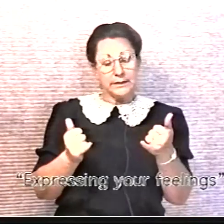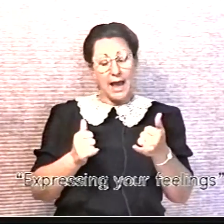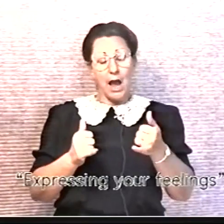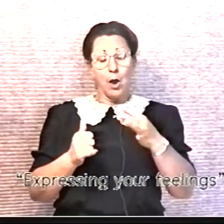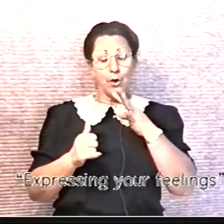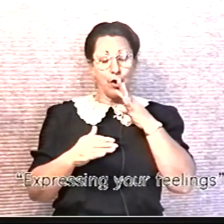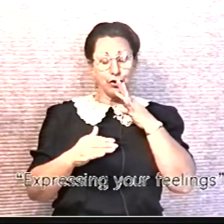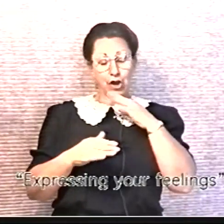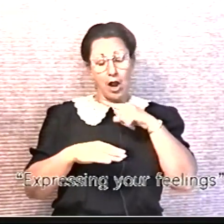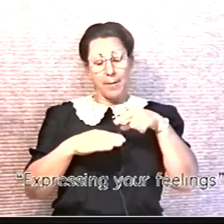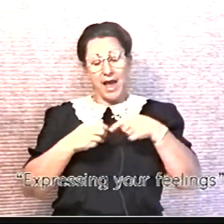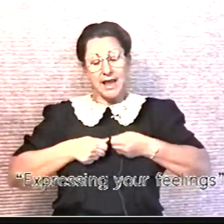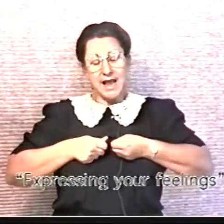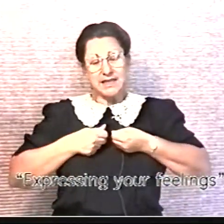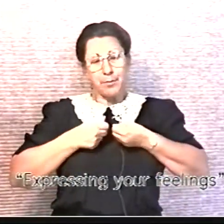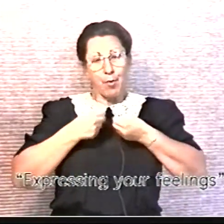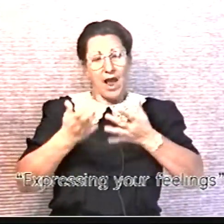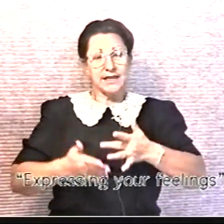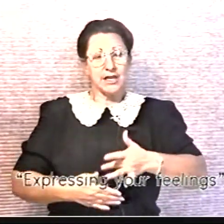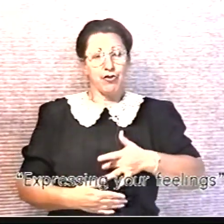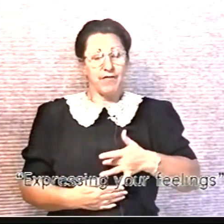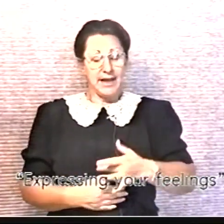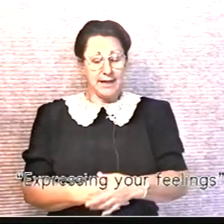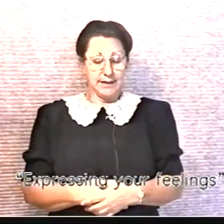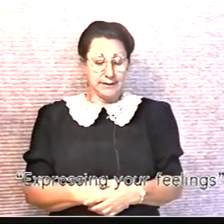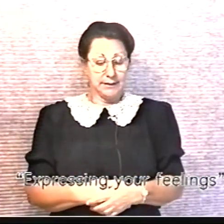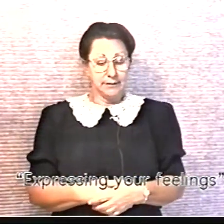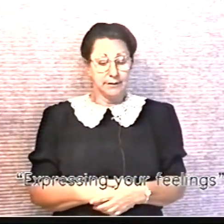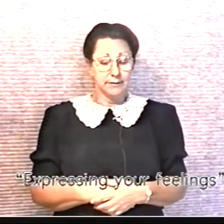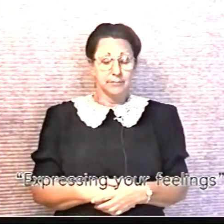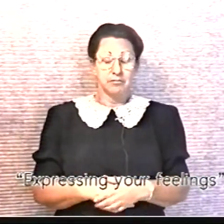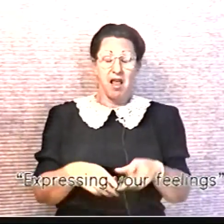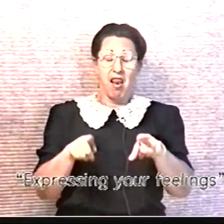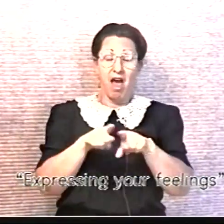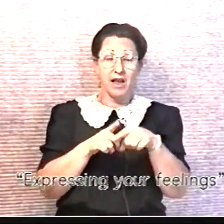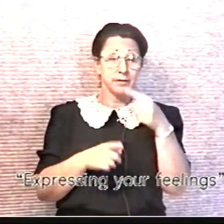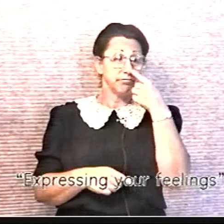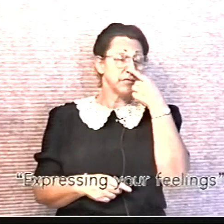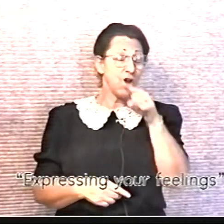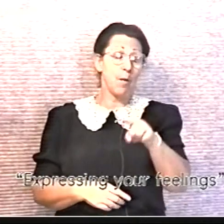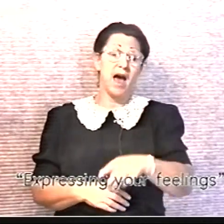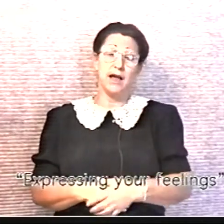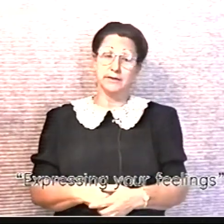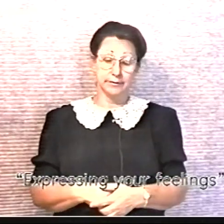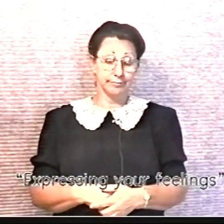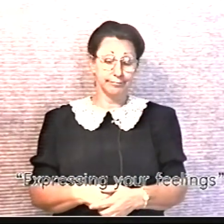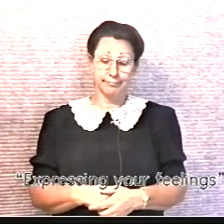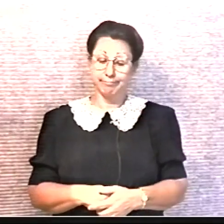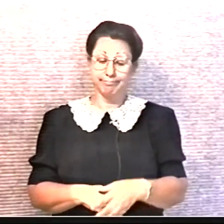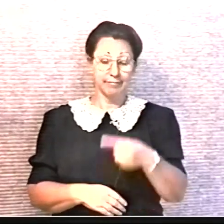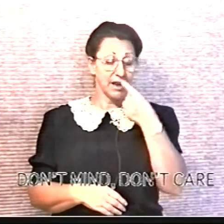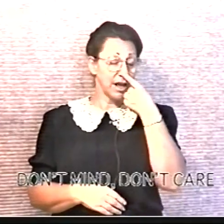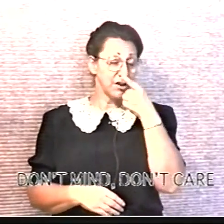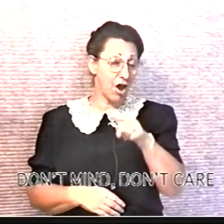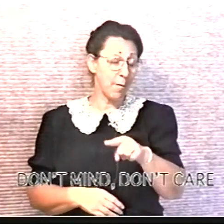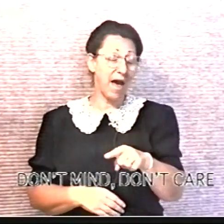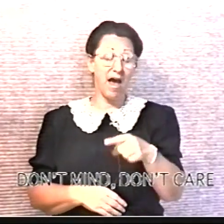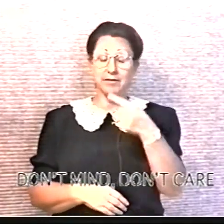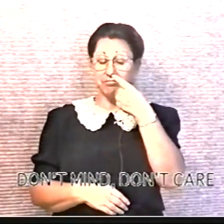Now we're going to talk about expressing your feelings, like don't mind, don't mind,